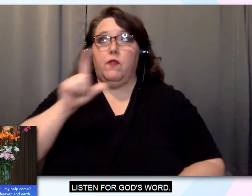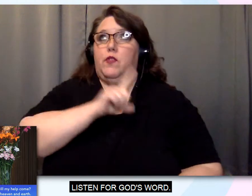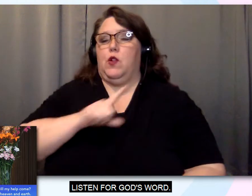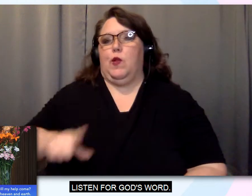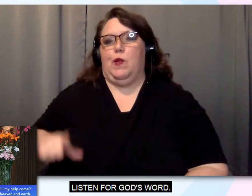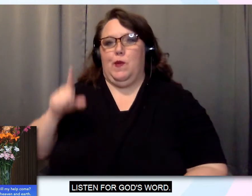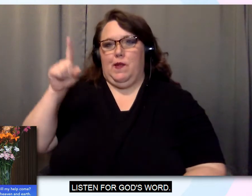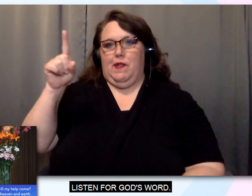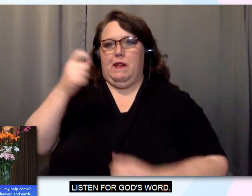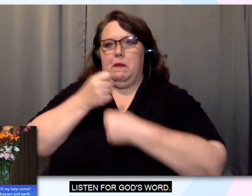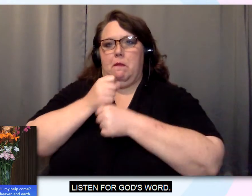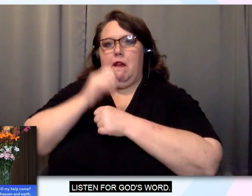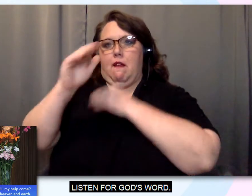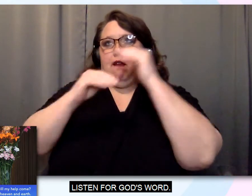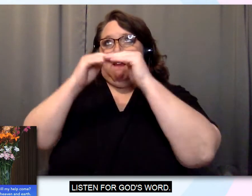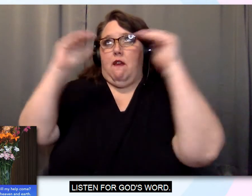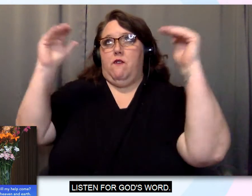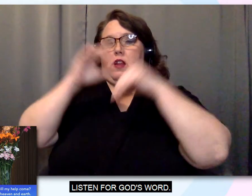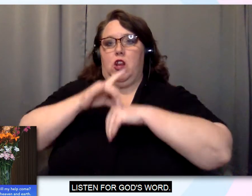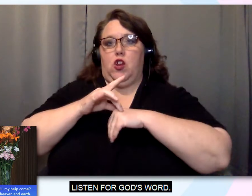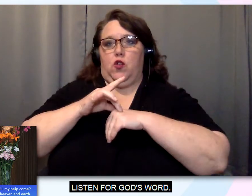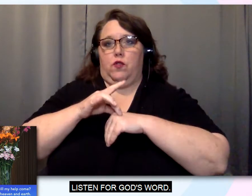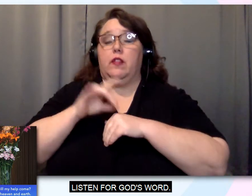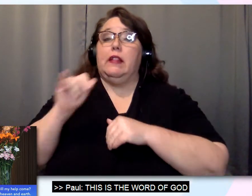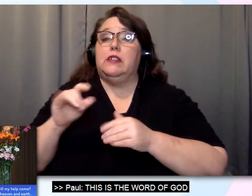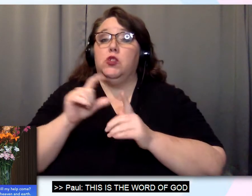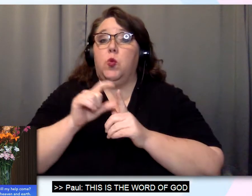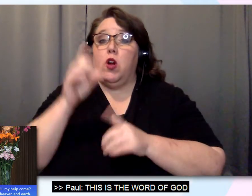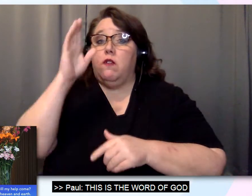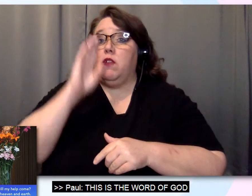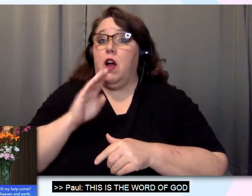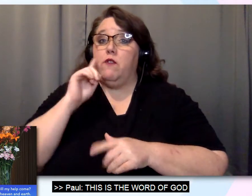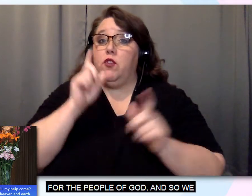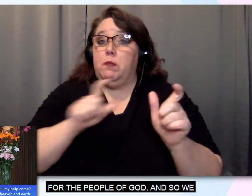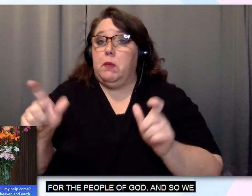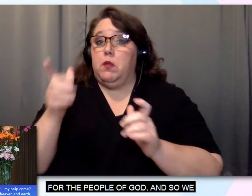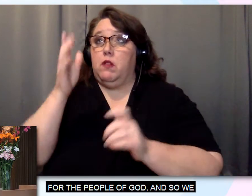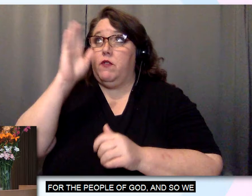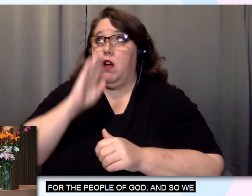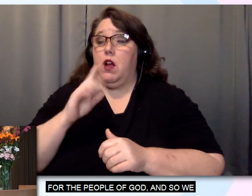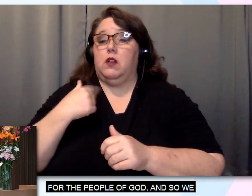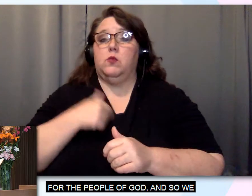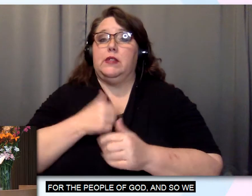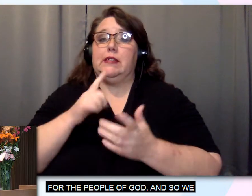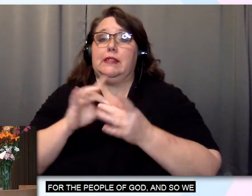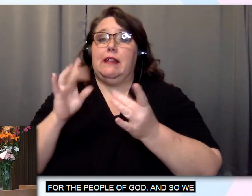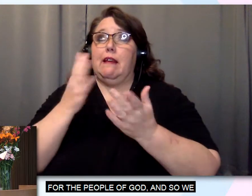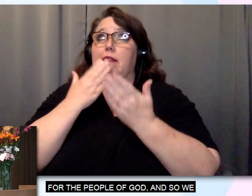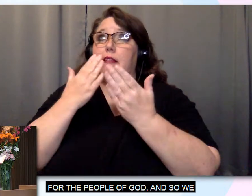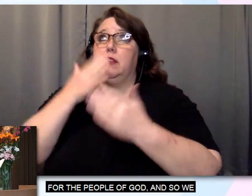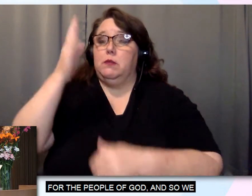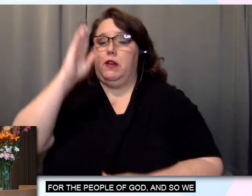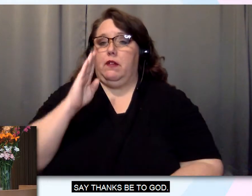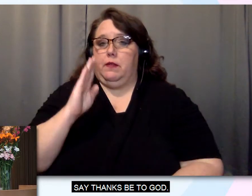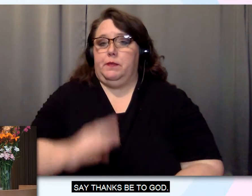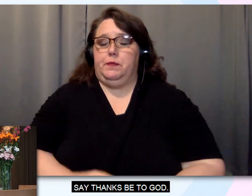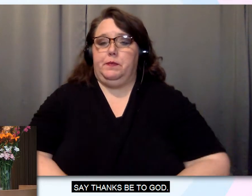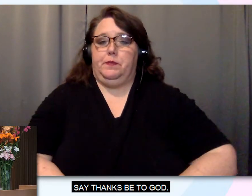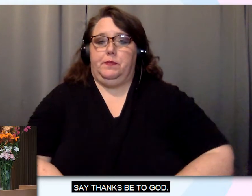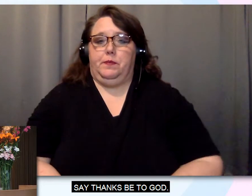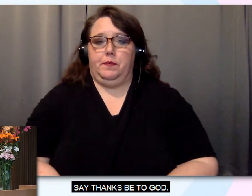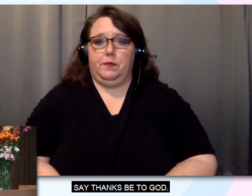help comes from the Lord, who made heaven and earth. This is the word of God for the people of God, and so we say, thanks be to